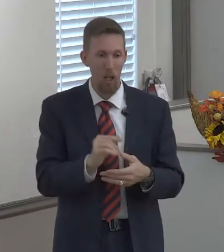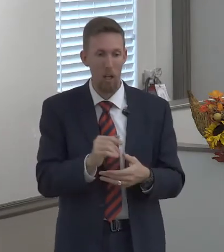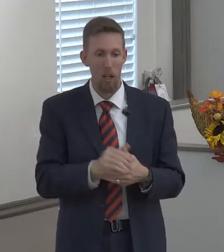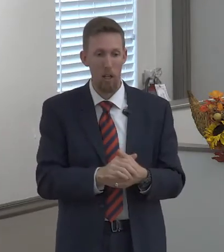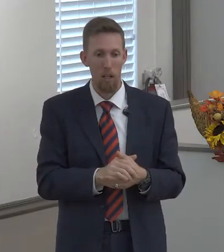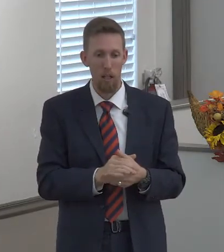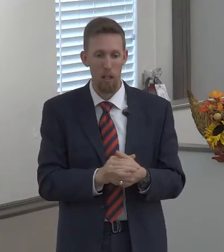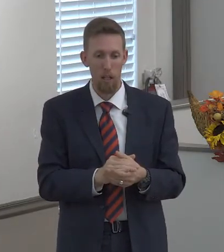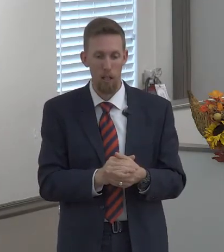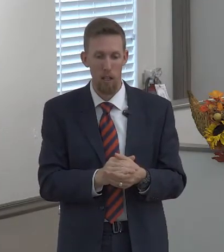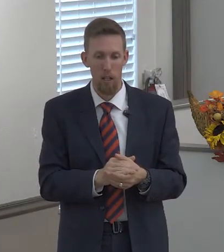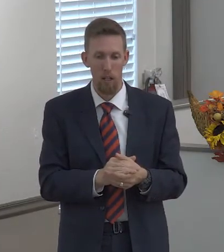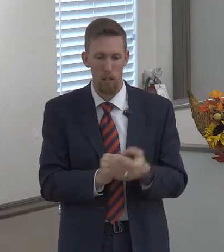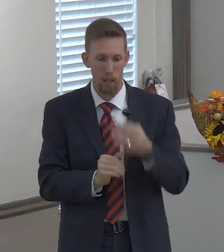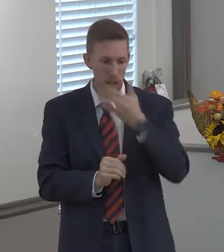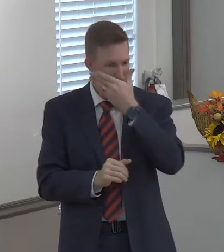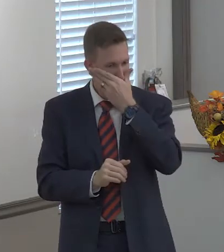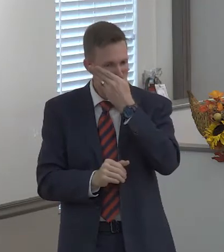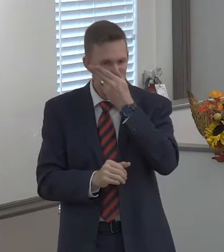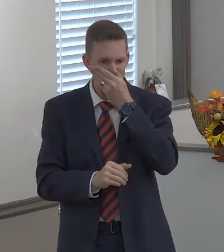I came, and as Pastor did it then,